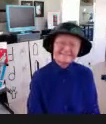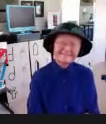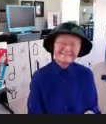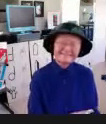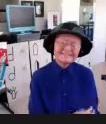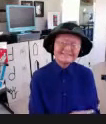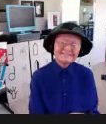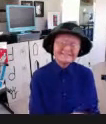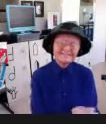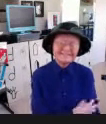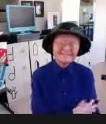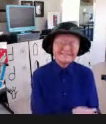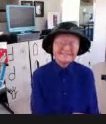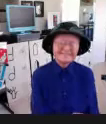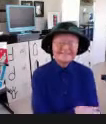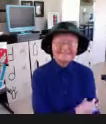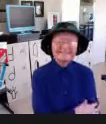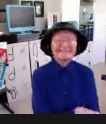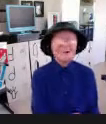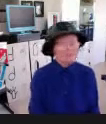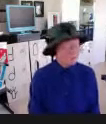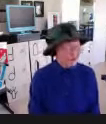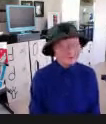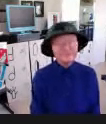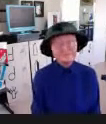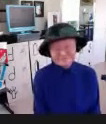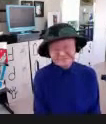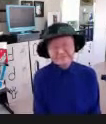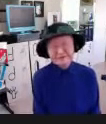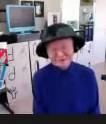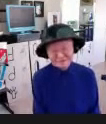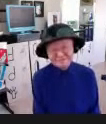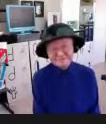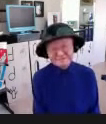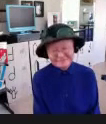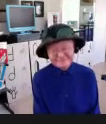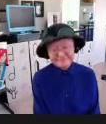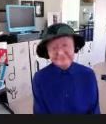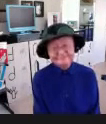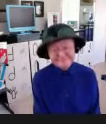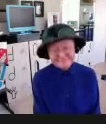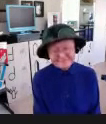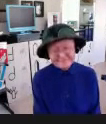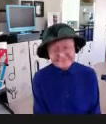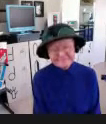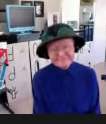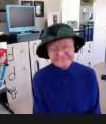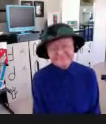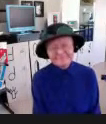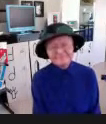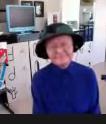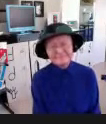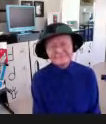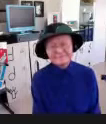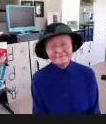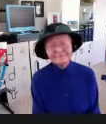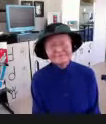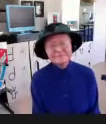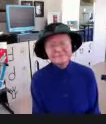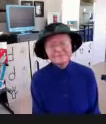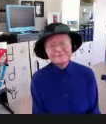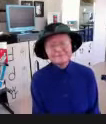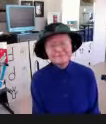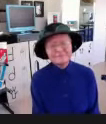And you can see he's crossing his hands. So he starts with a 3, and then he moves to a 6 after he crosses his hands. But now let's